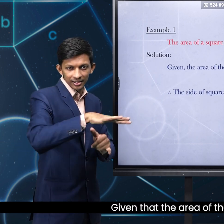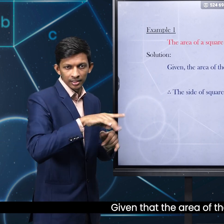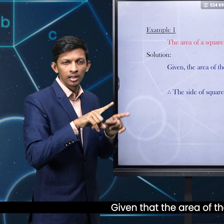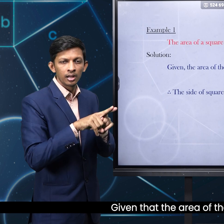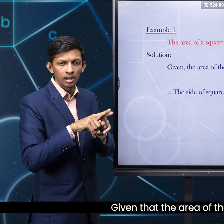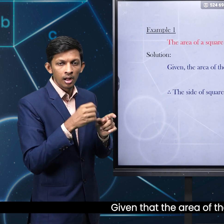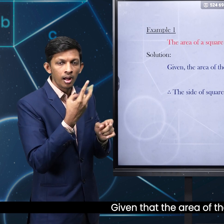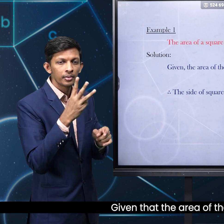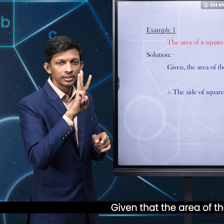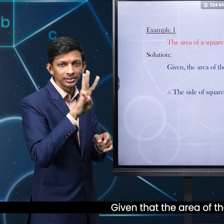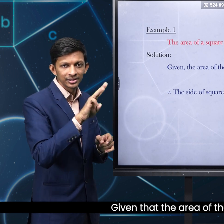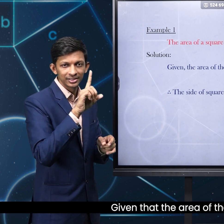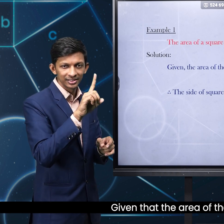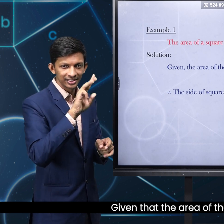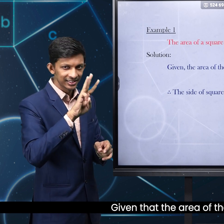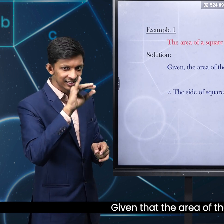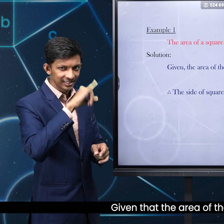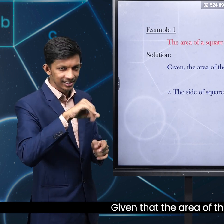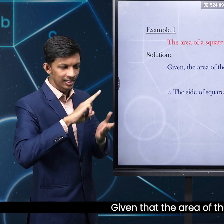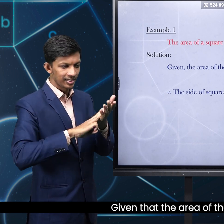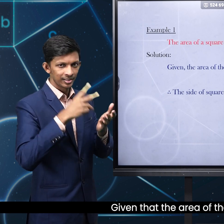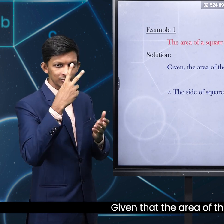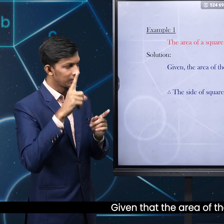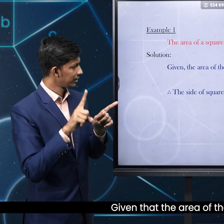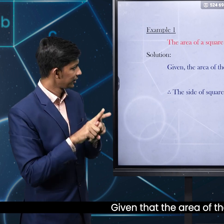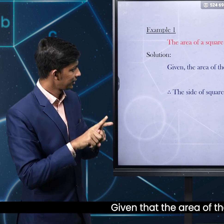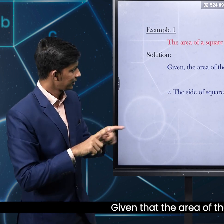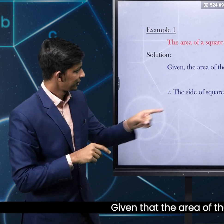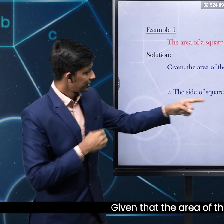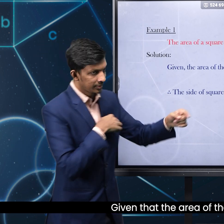field is equal to 3136 meter square.